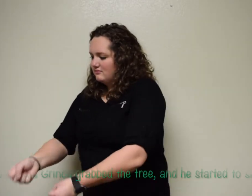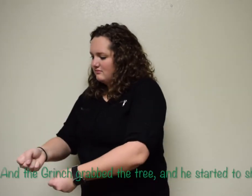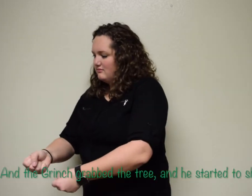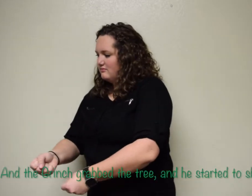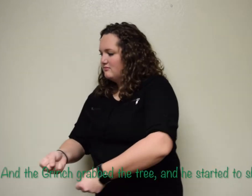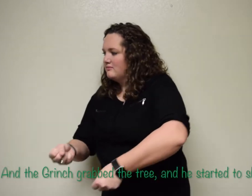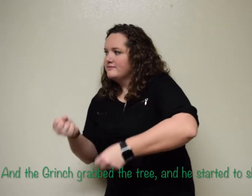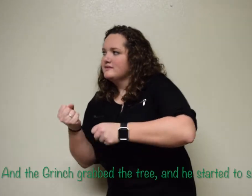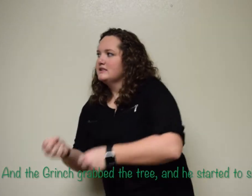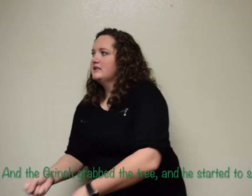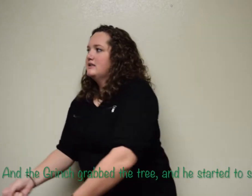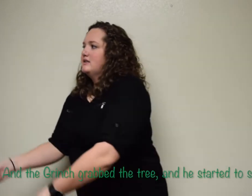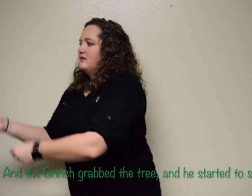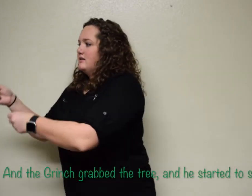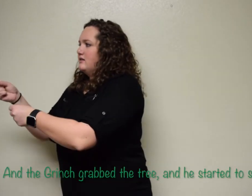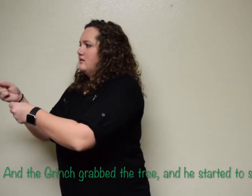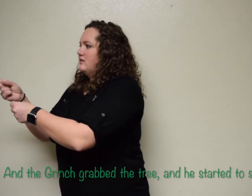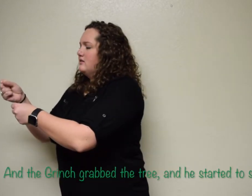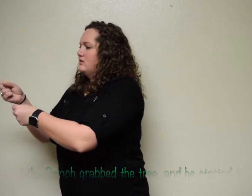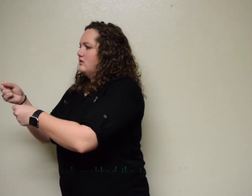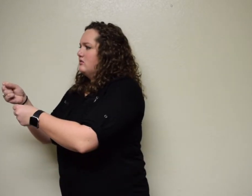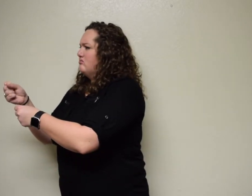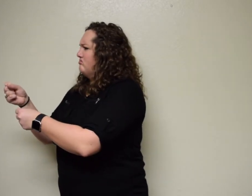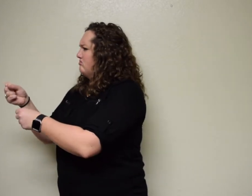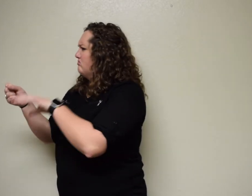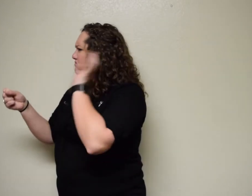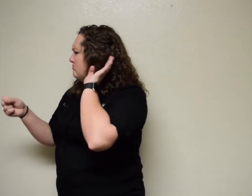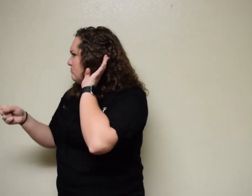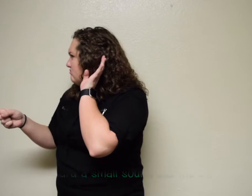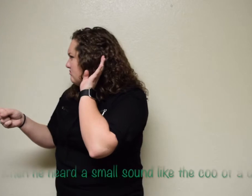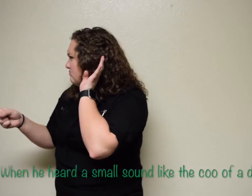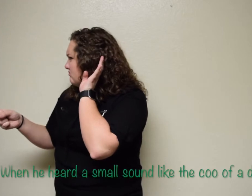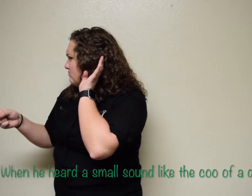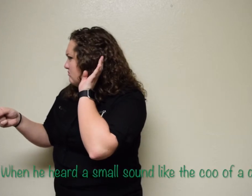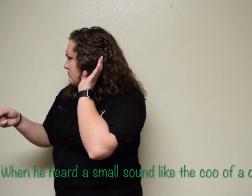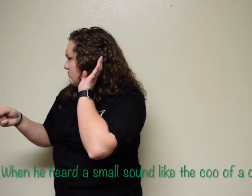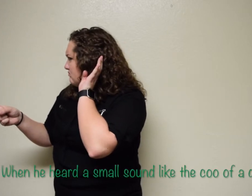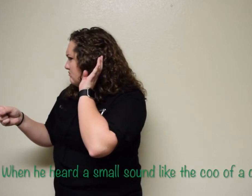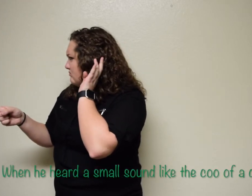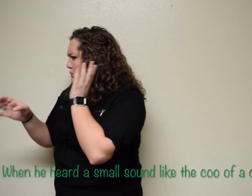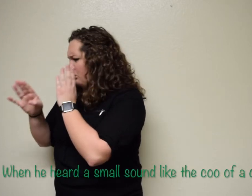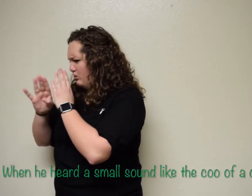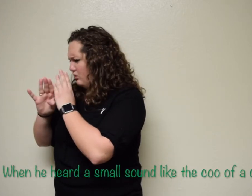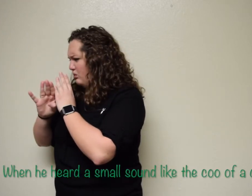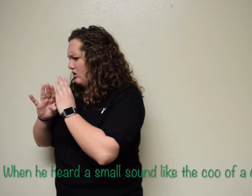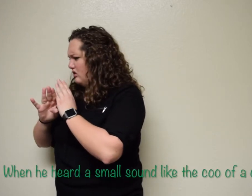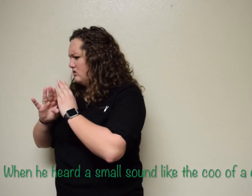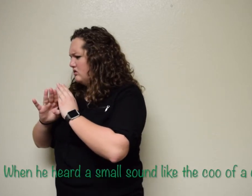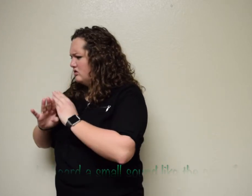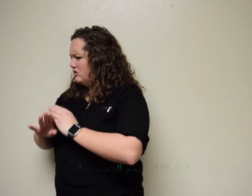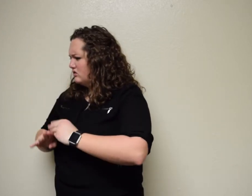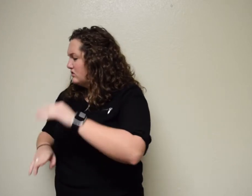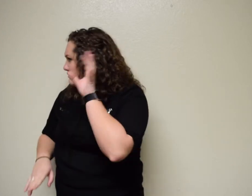and he started to shove when he heard a small sound like the coo of a dove